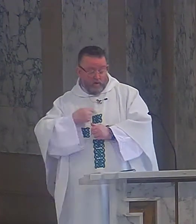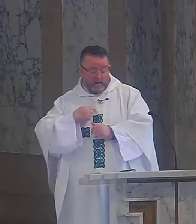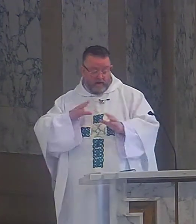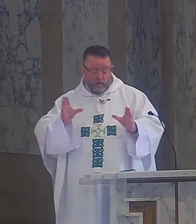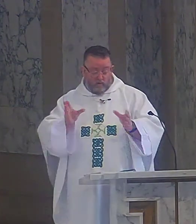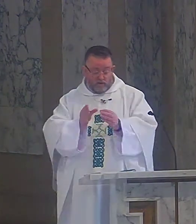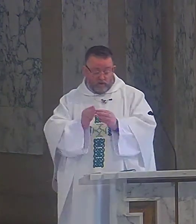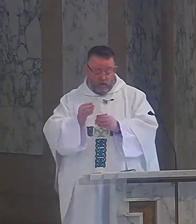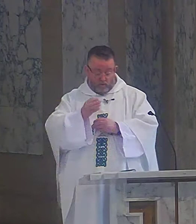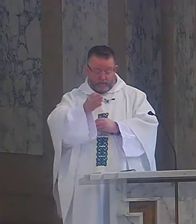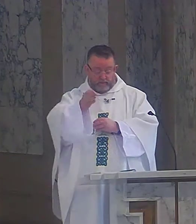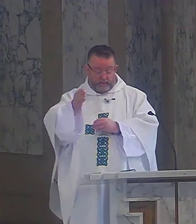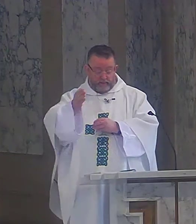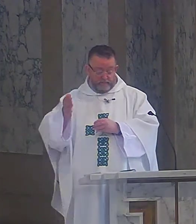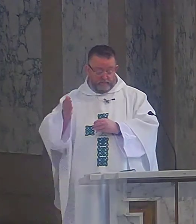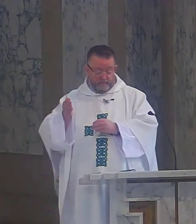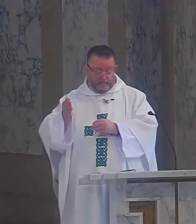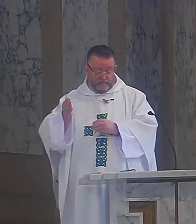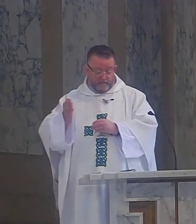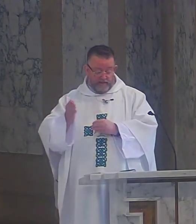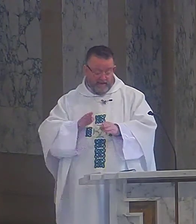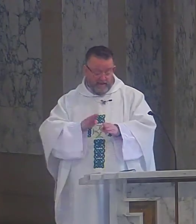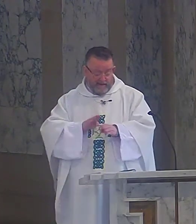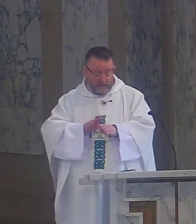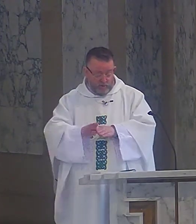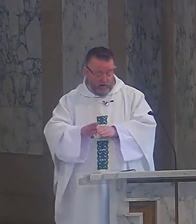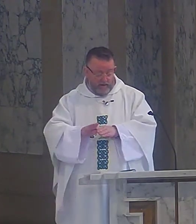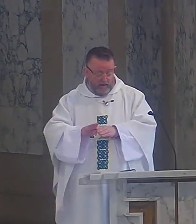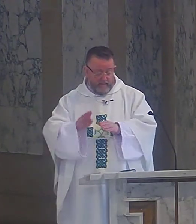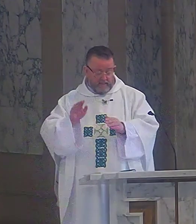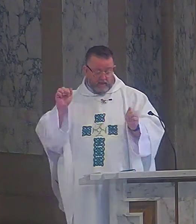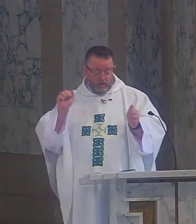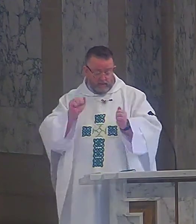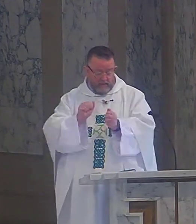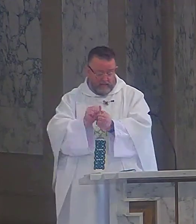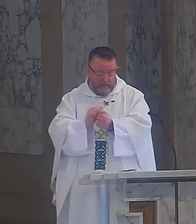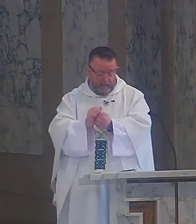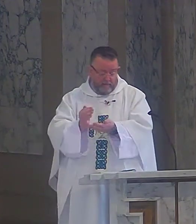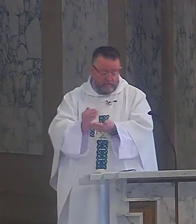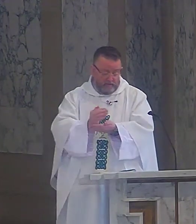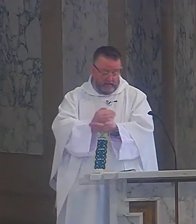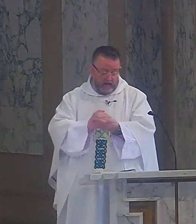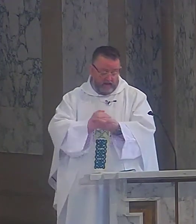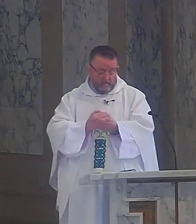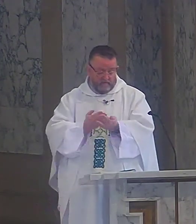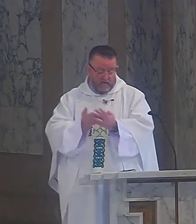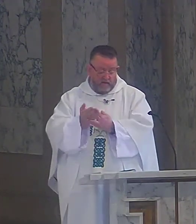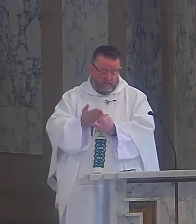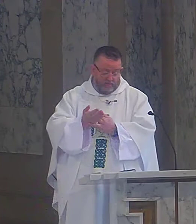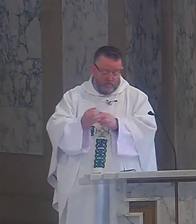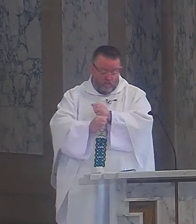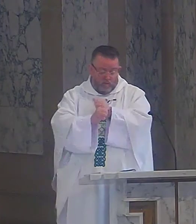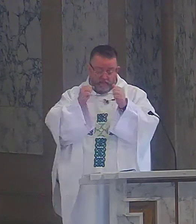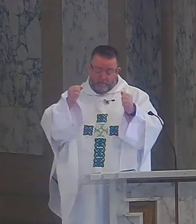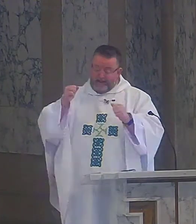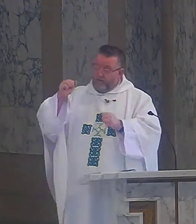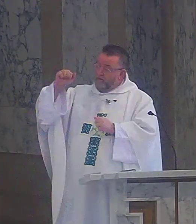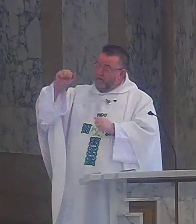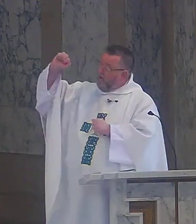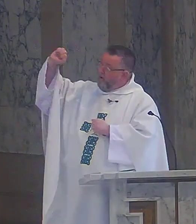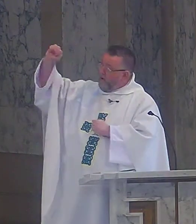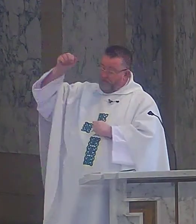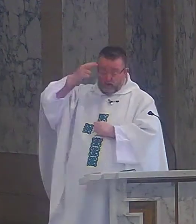When I was with them, I tried to keep them safe through the